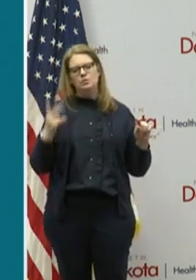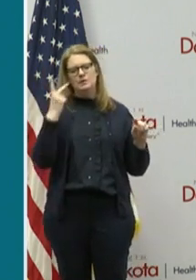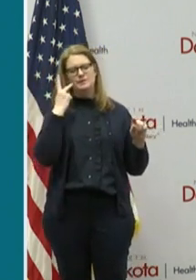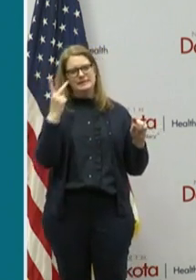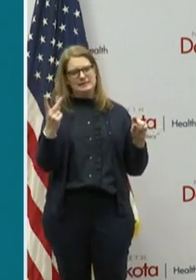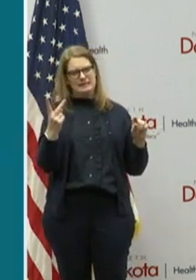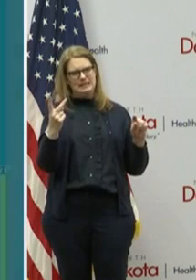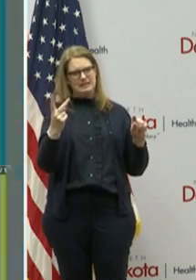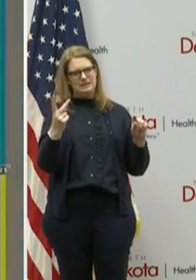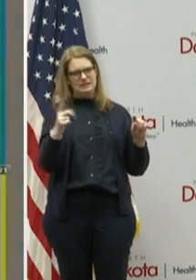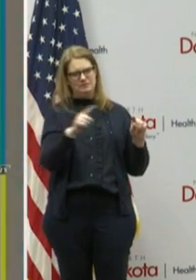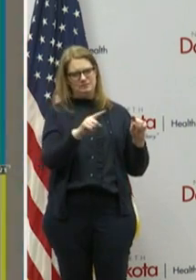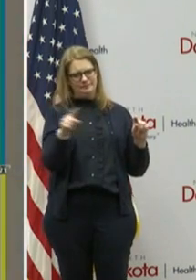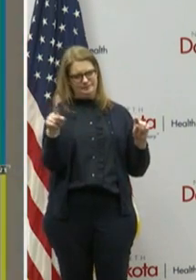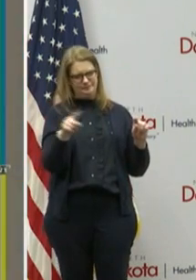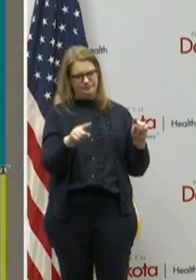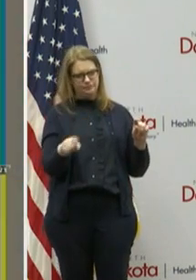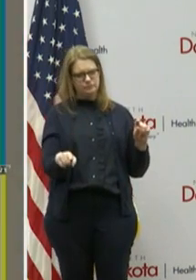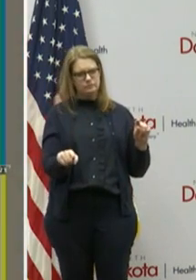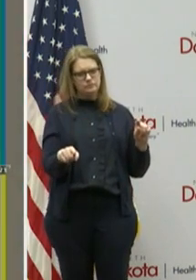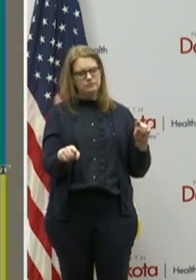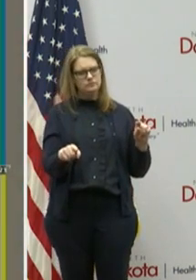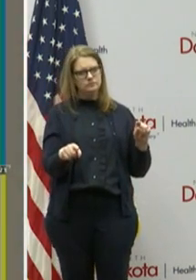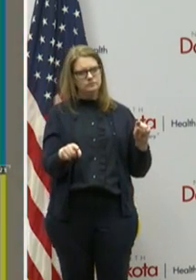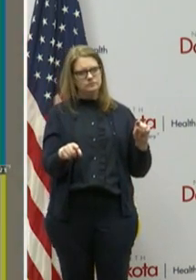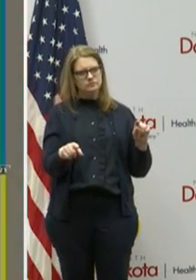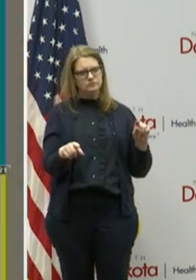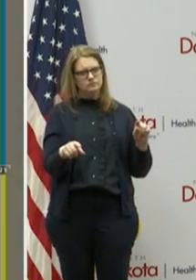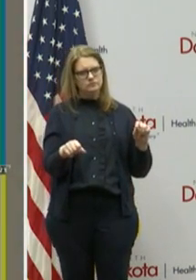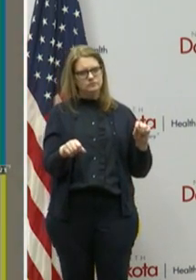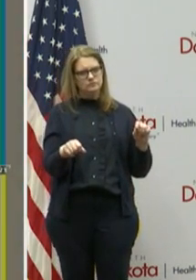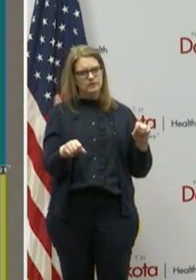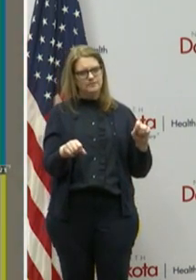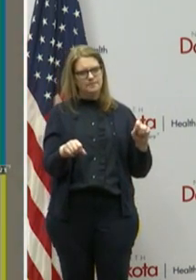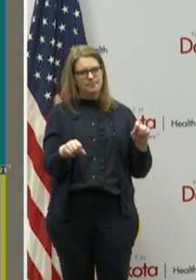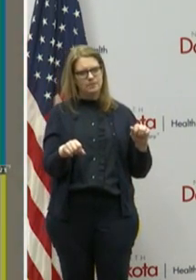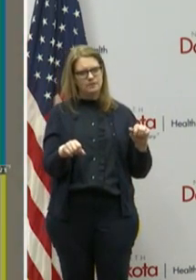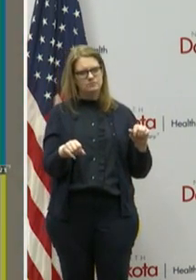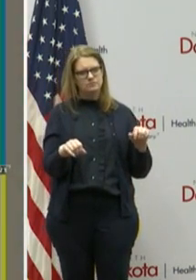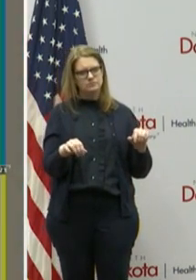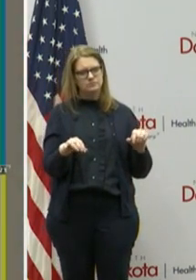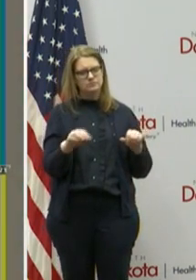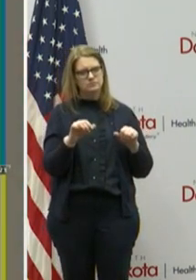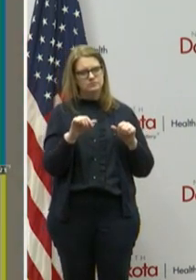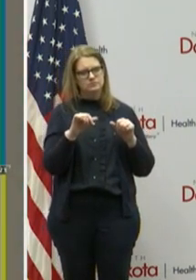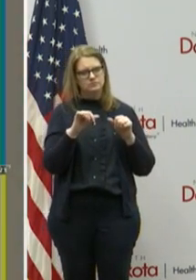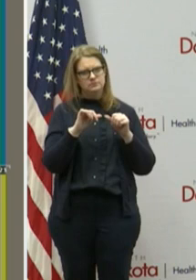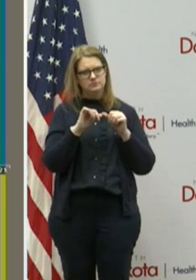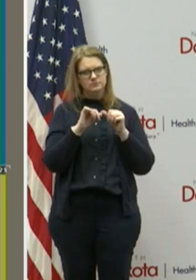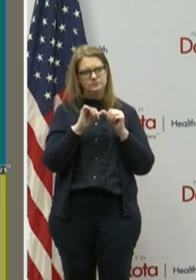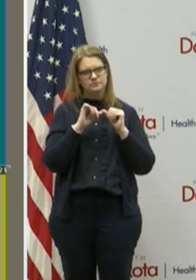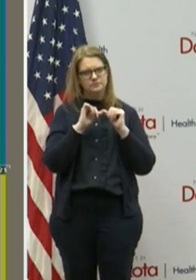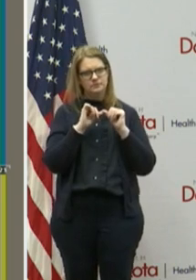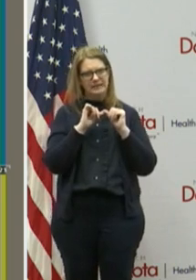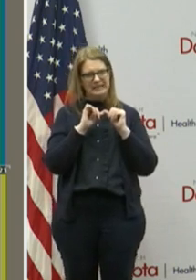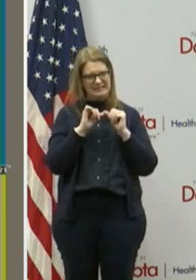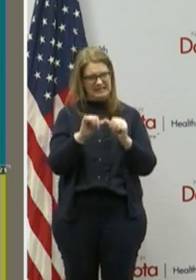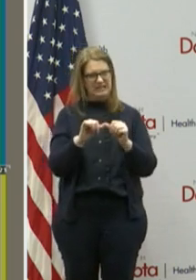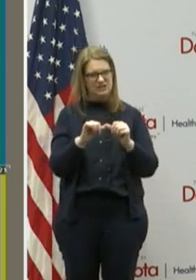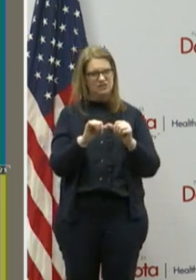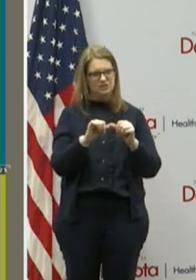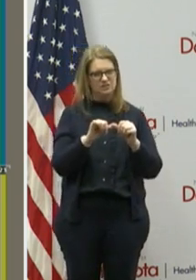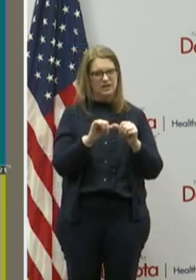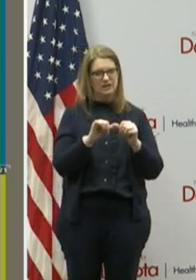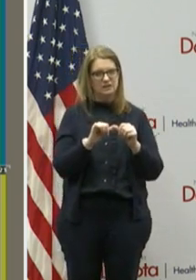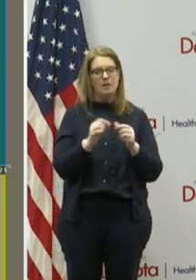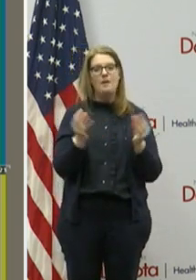these, we see that we have a continued more record number of people